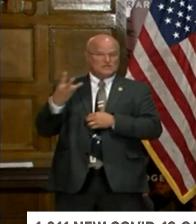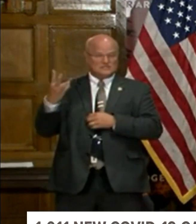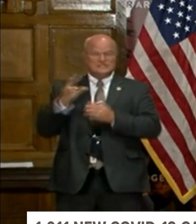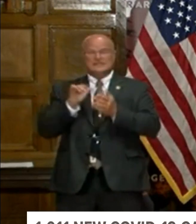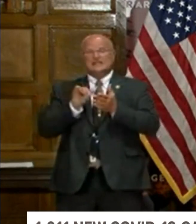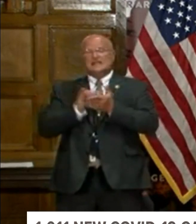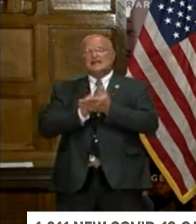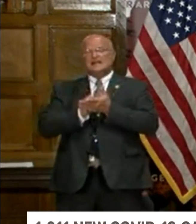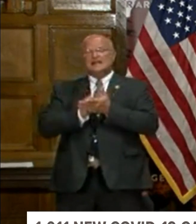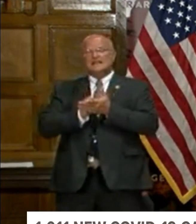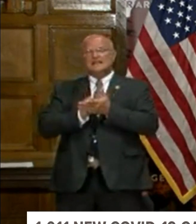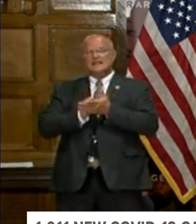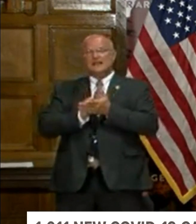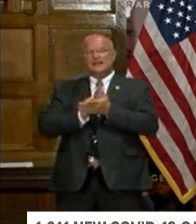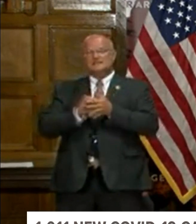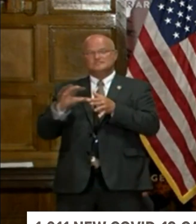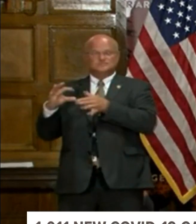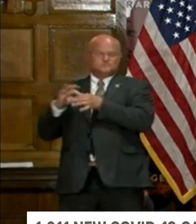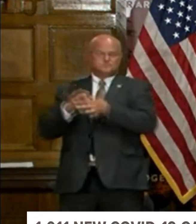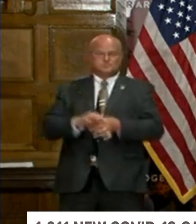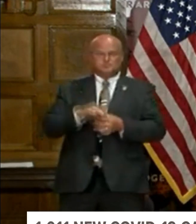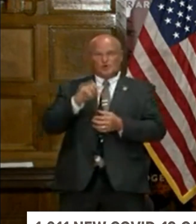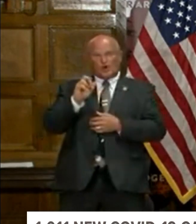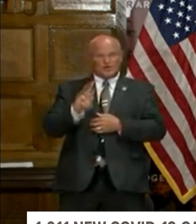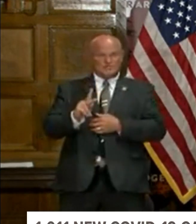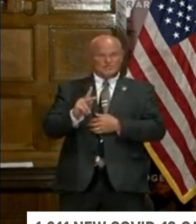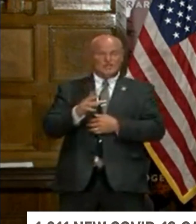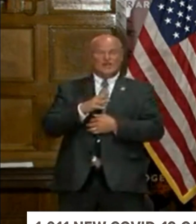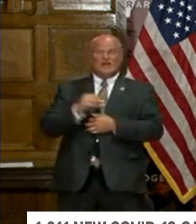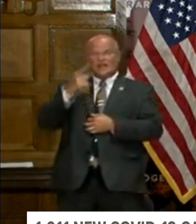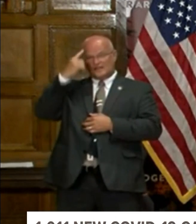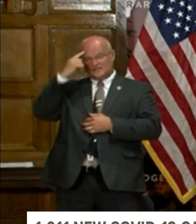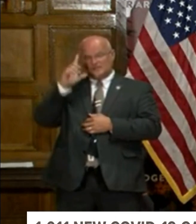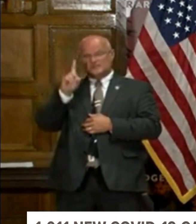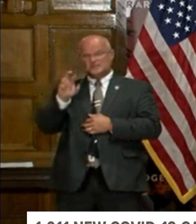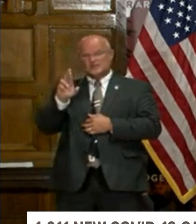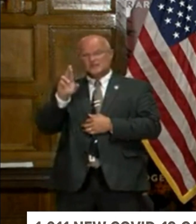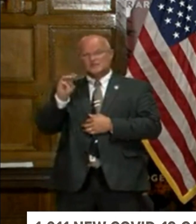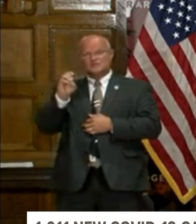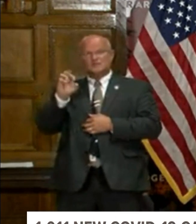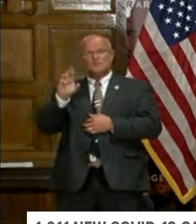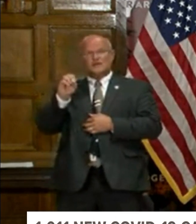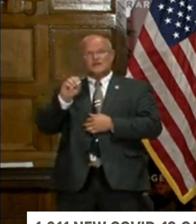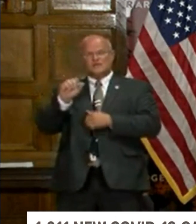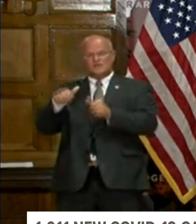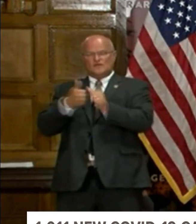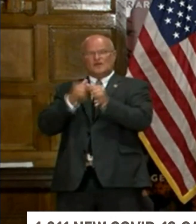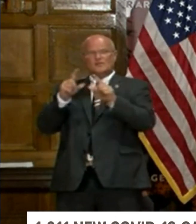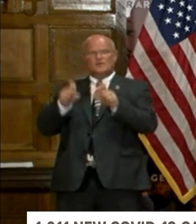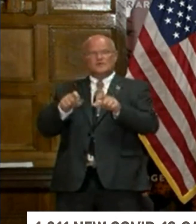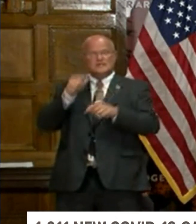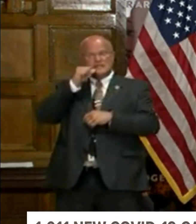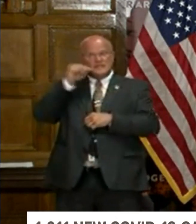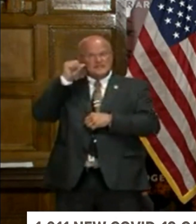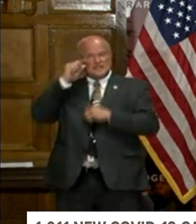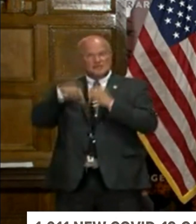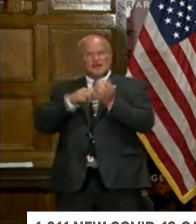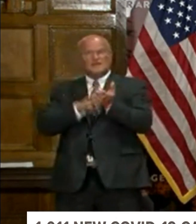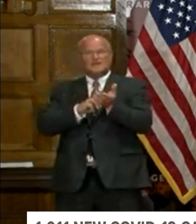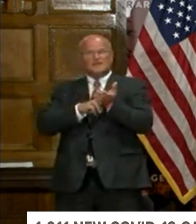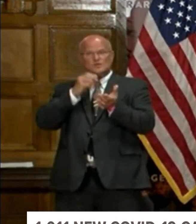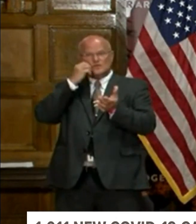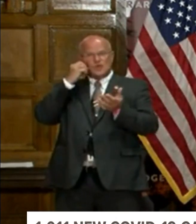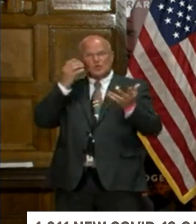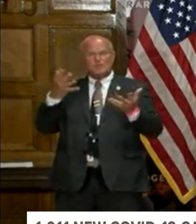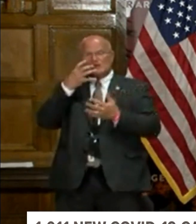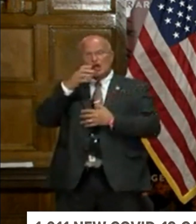that directly relates to Arkansas? And for Dr. Romero, a follow-up question to yesterday about the nursing home here